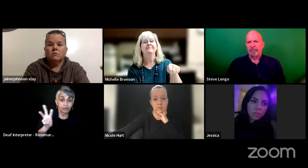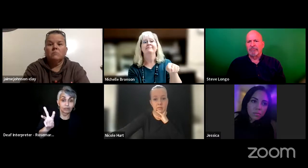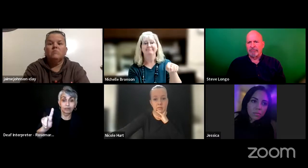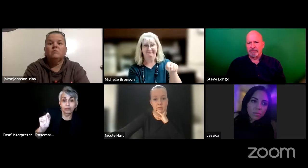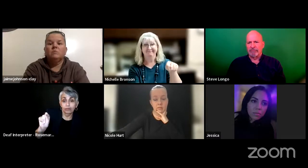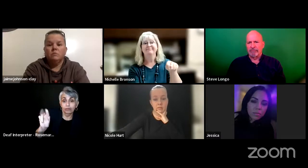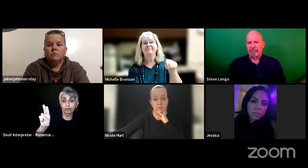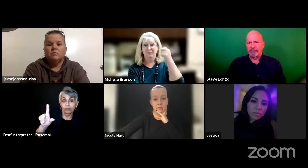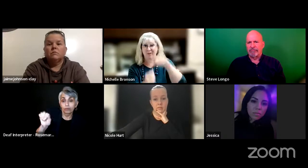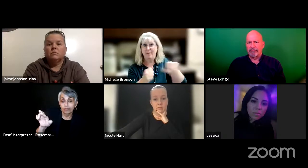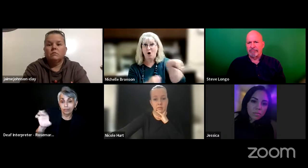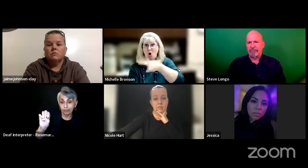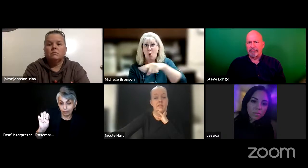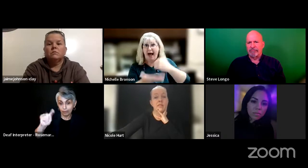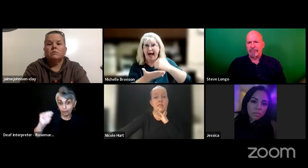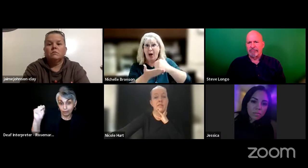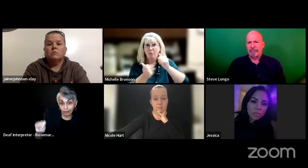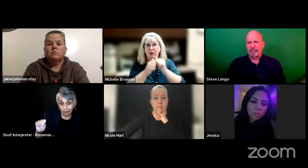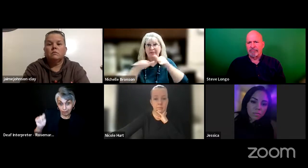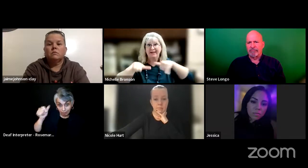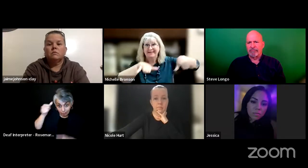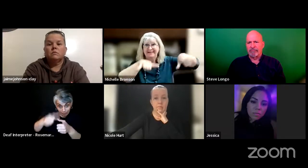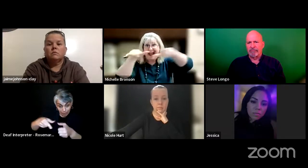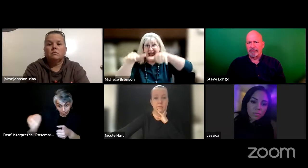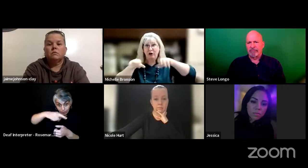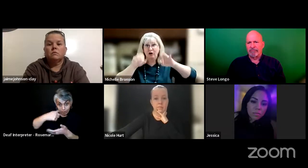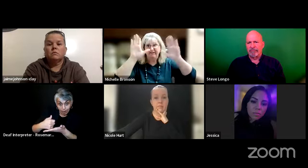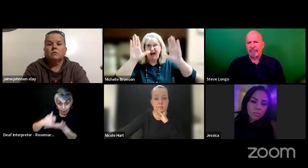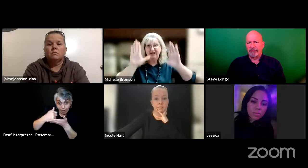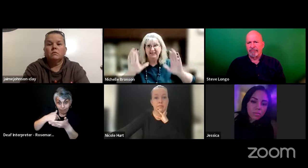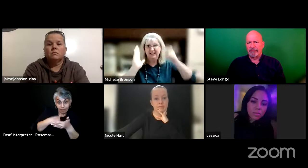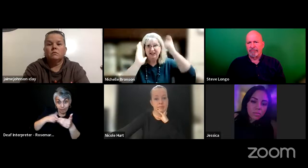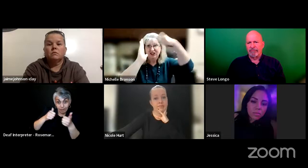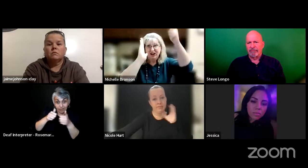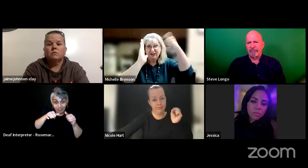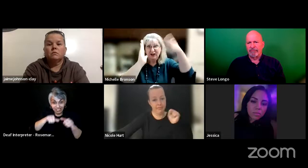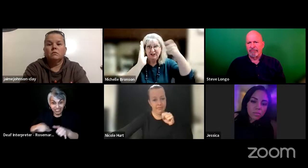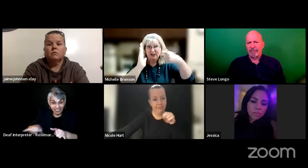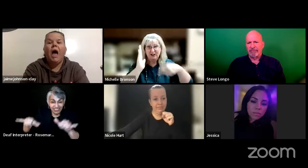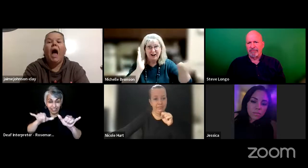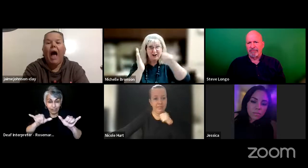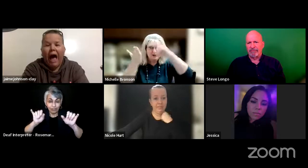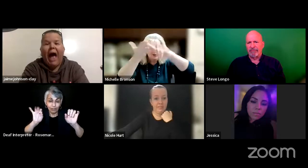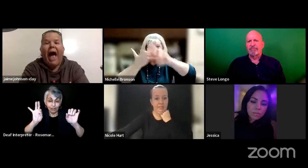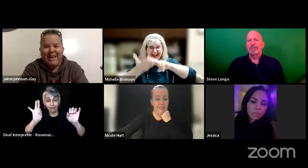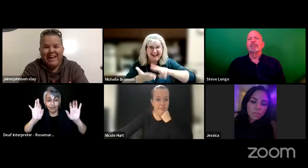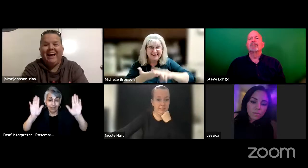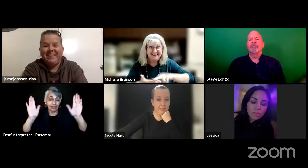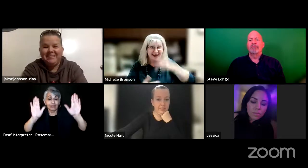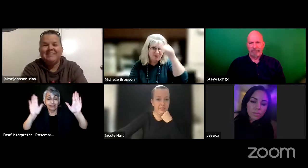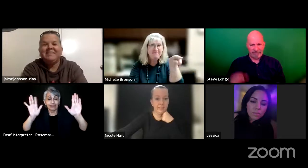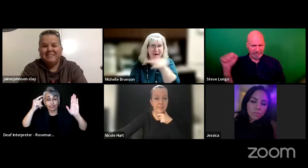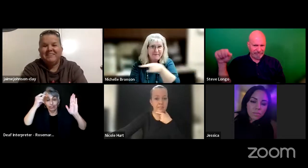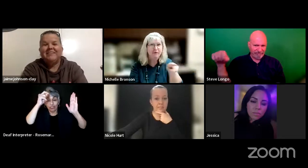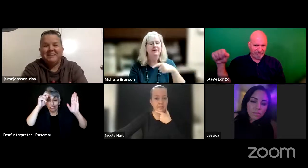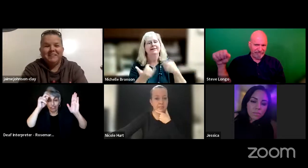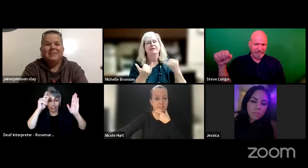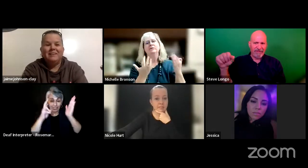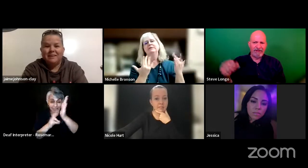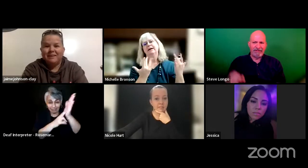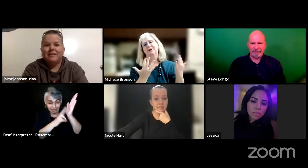we applied for the United Way to Larry grant. Remember, you all helped with standardizing and all of the checking